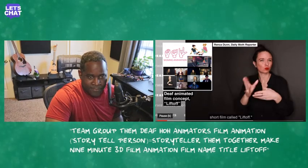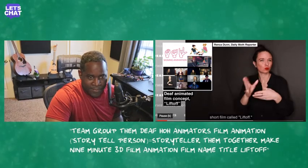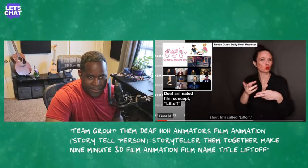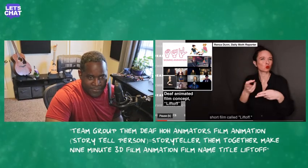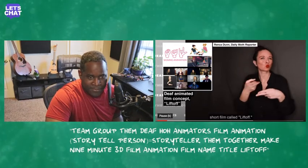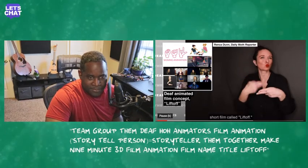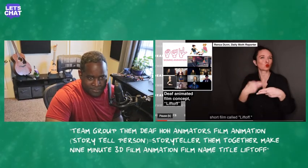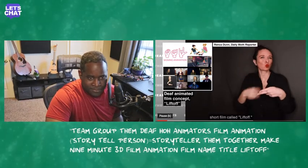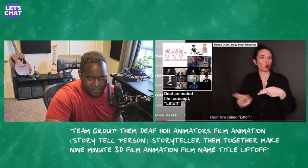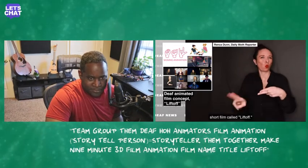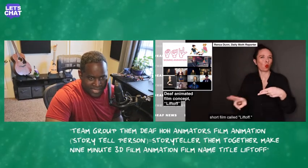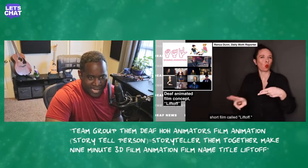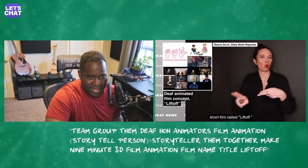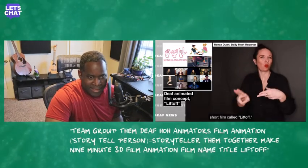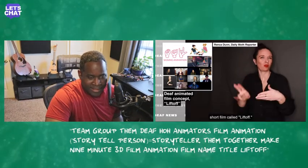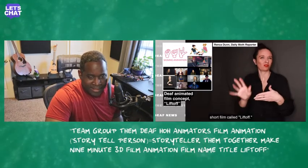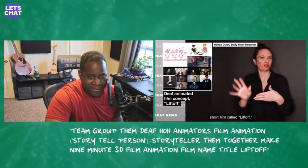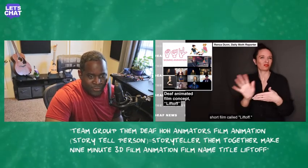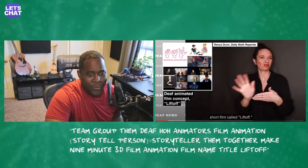film,